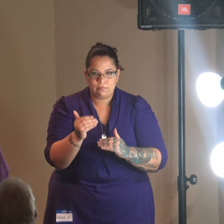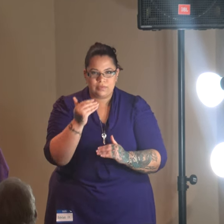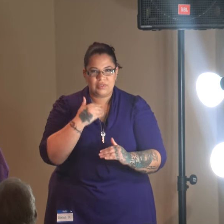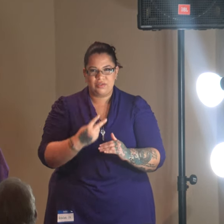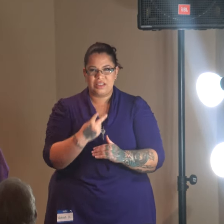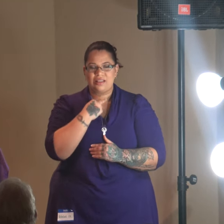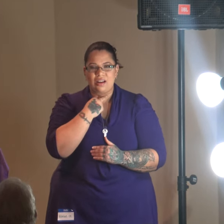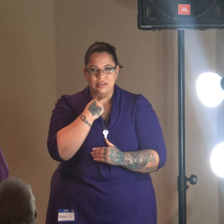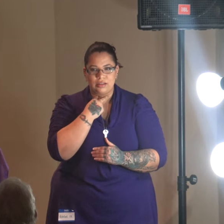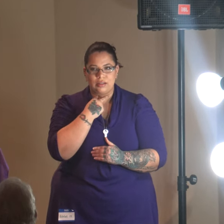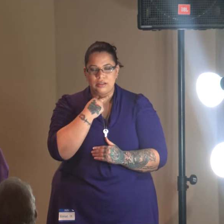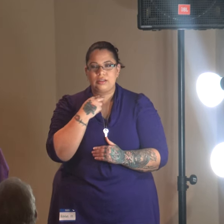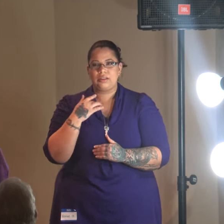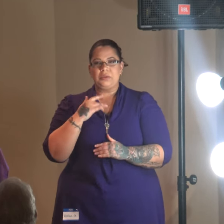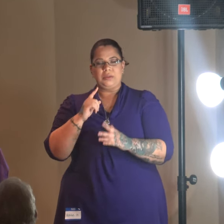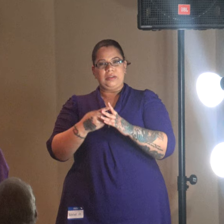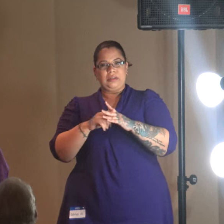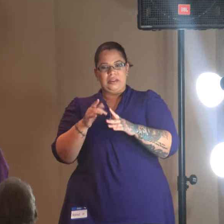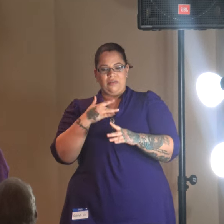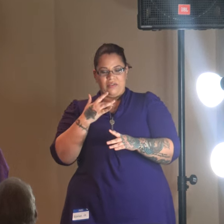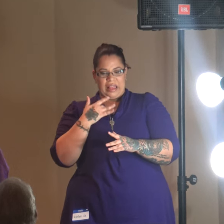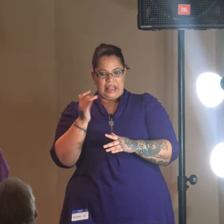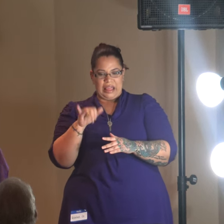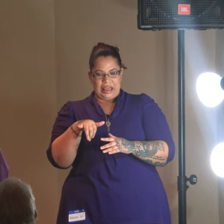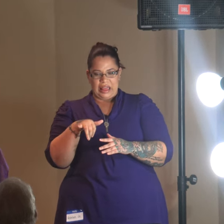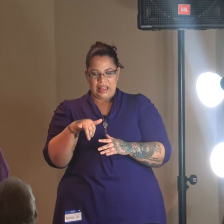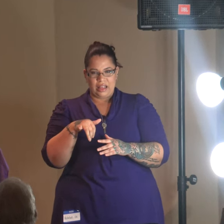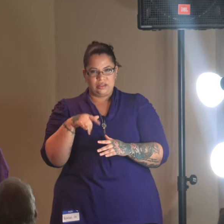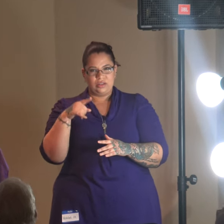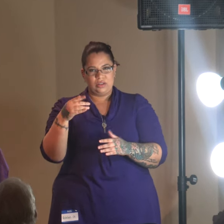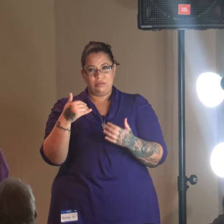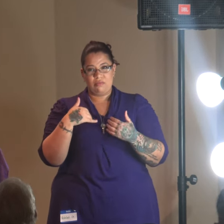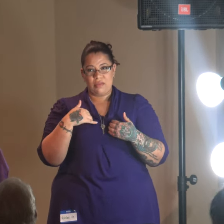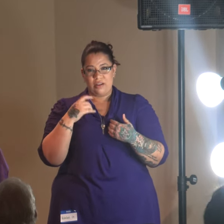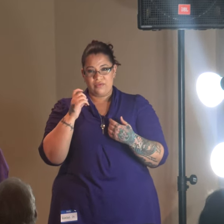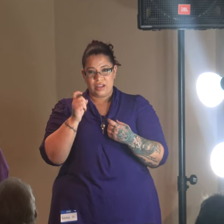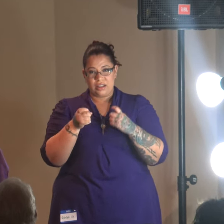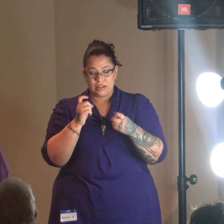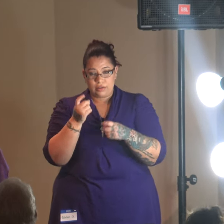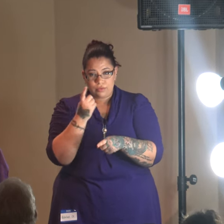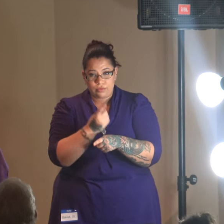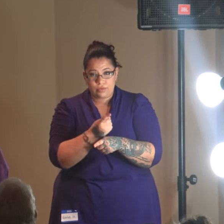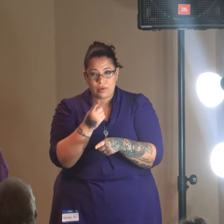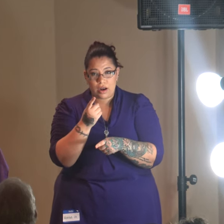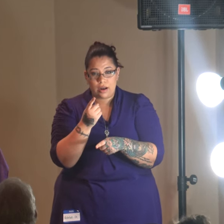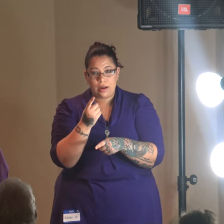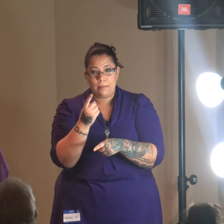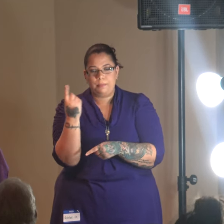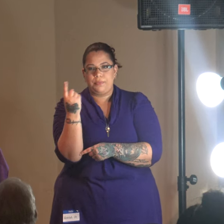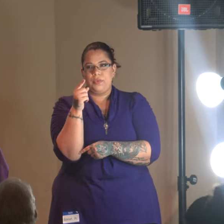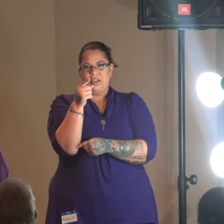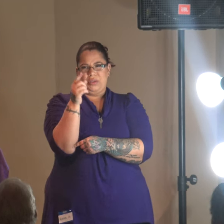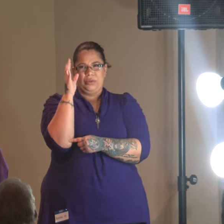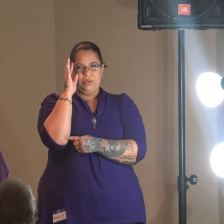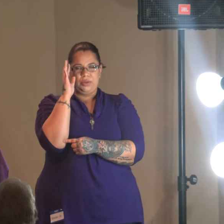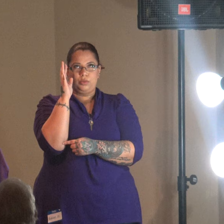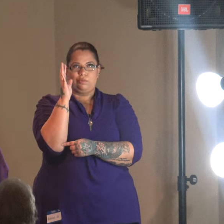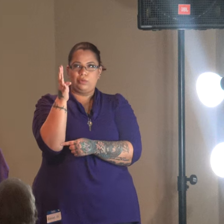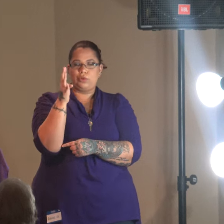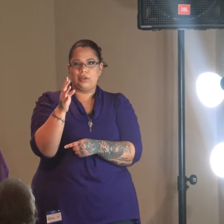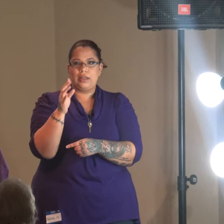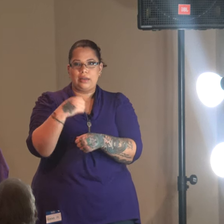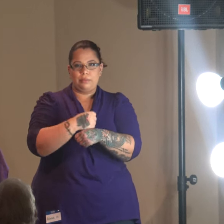in a thing. And when you start feeling that, you have the gift, right? Because you are created in the image and likeness of